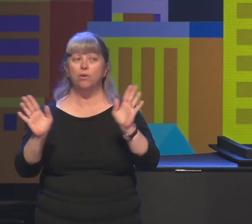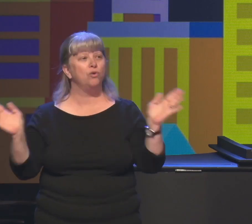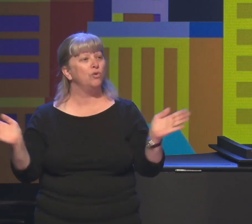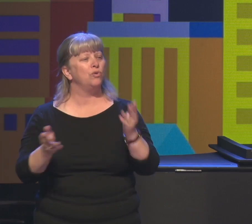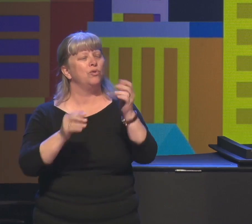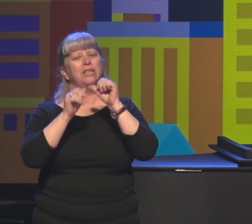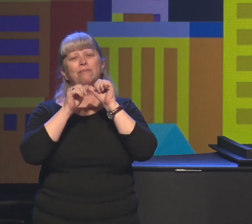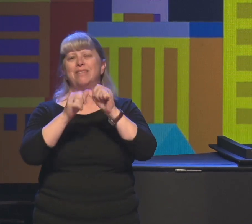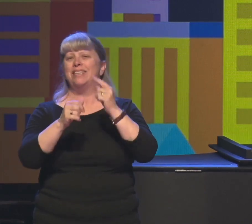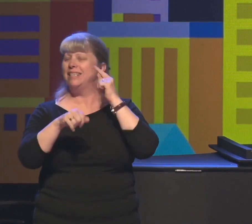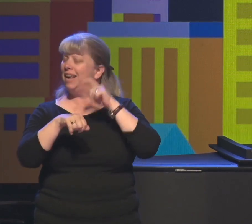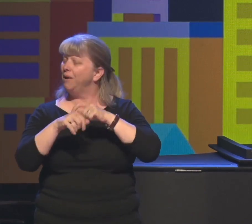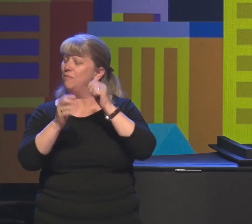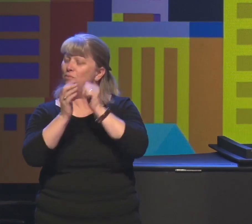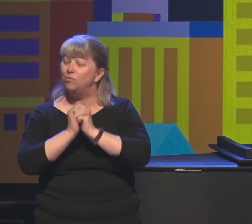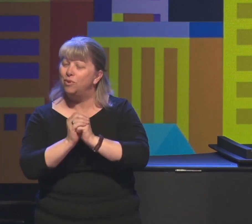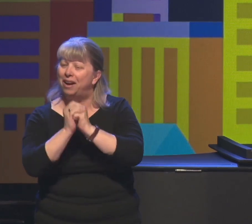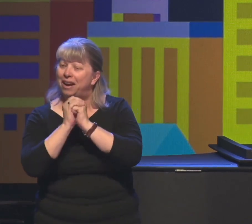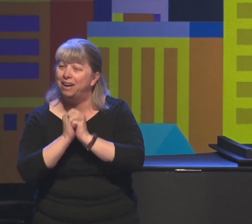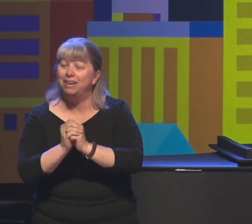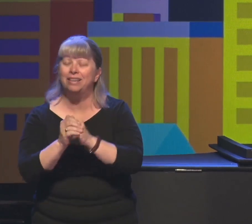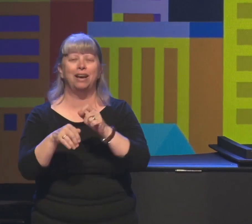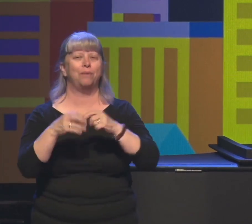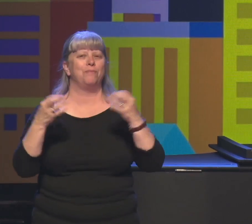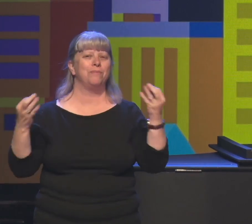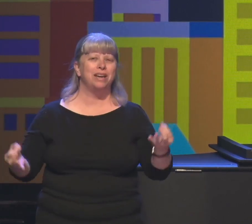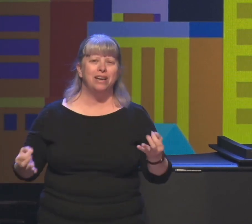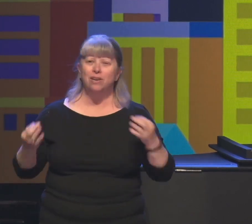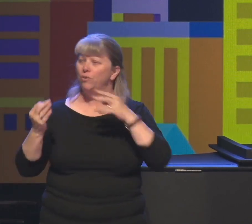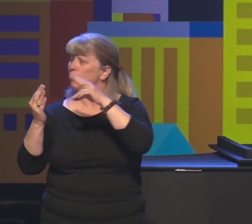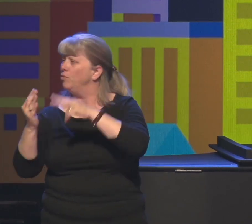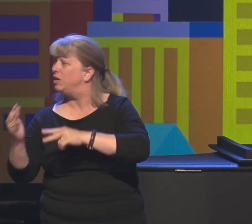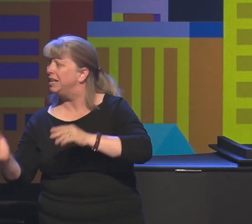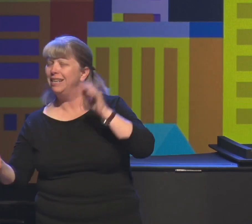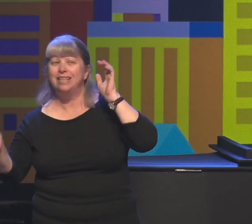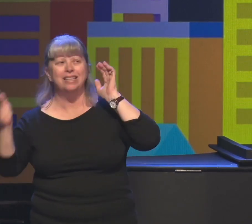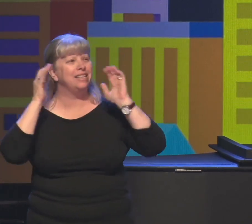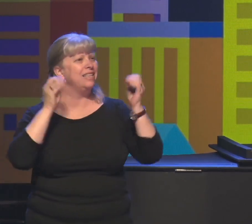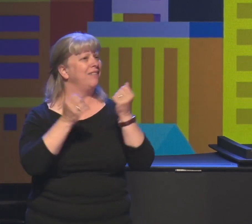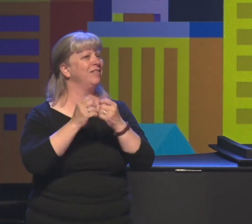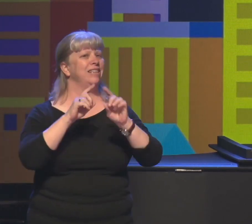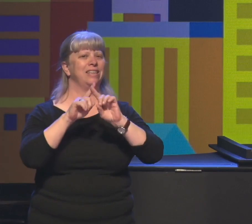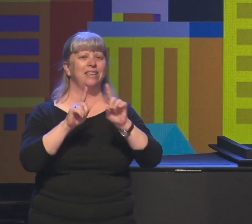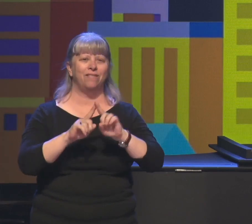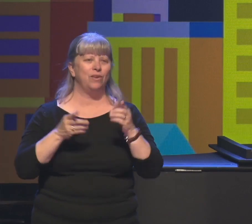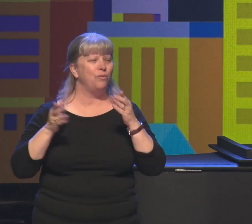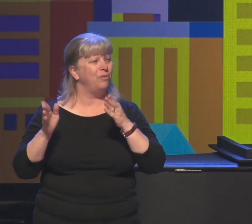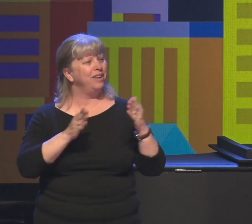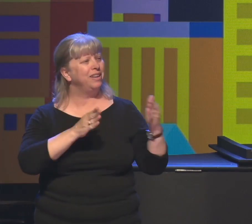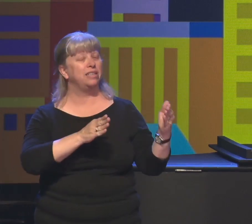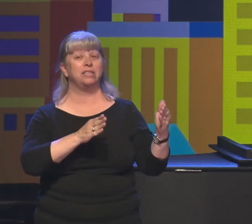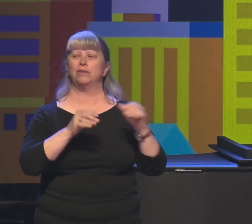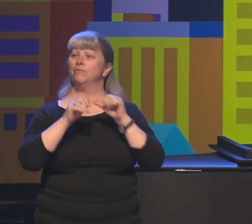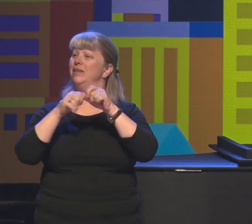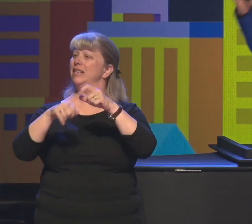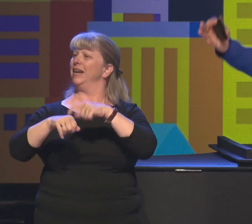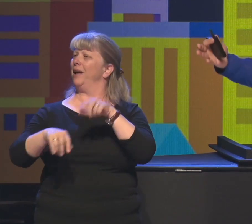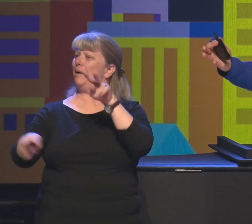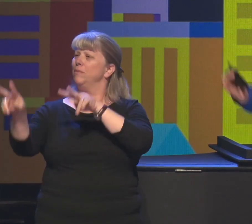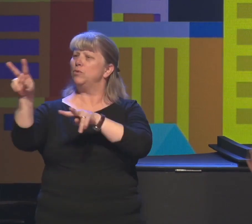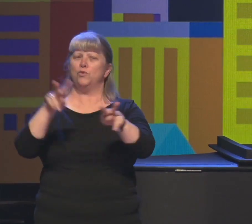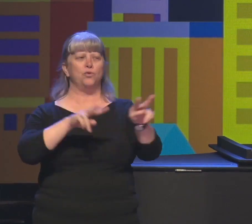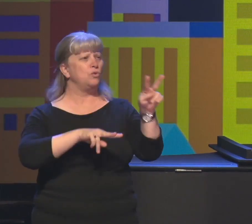spend time praying. Spend time meditating, reading, listening, all of these contemplative ways. Spend time observing